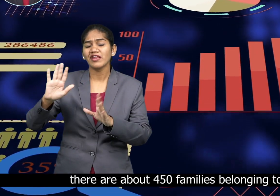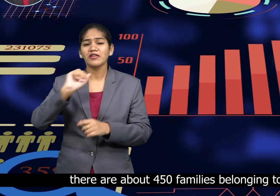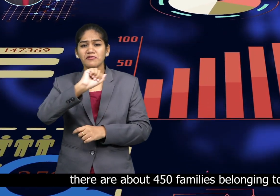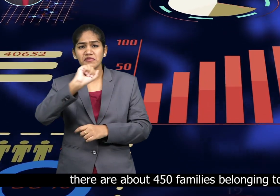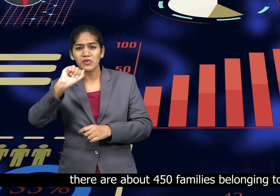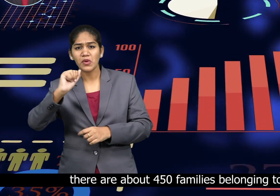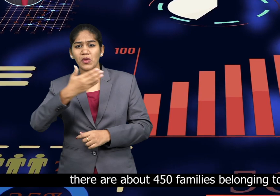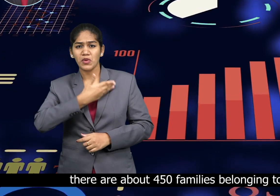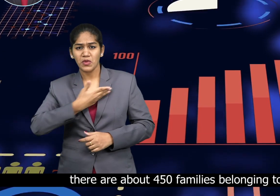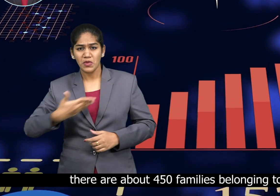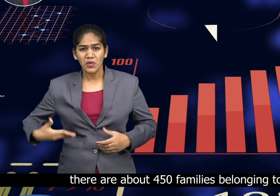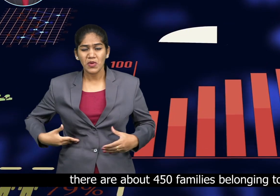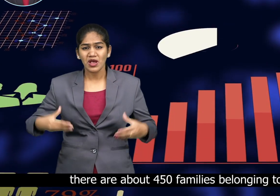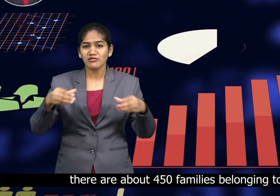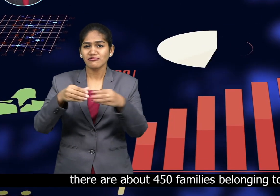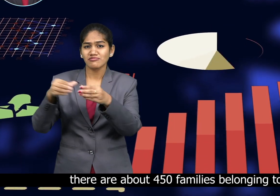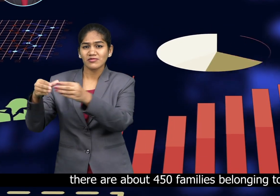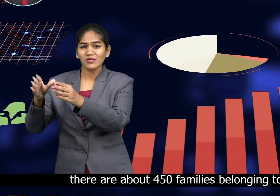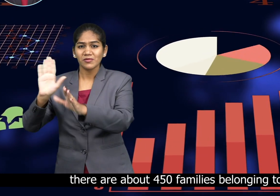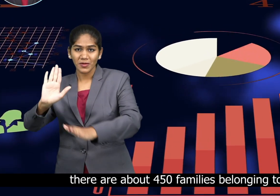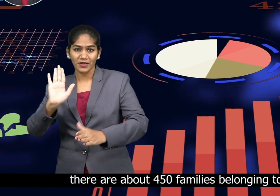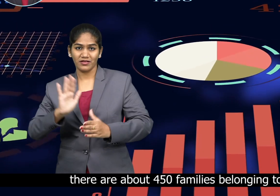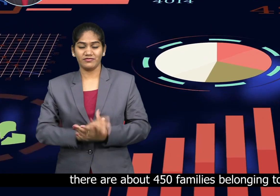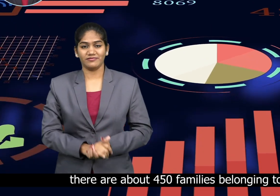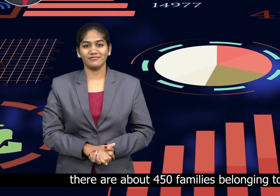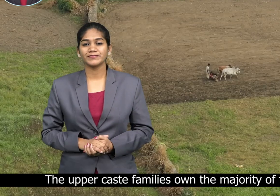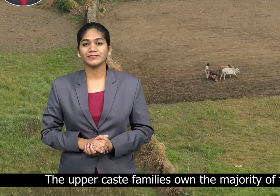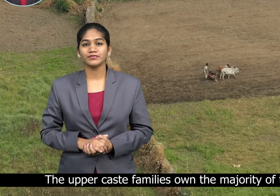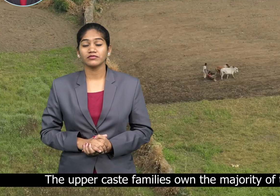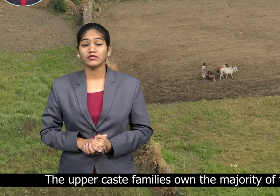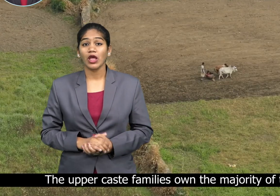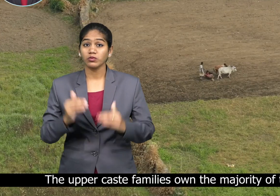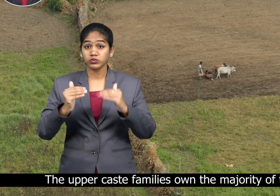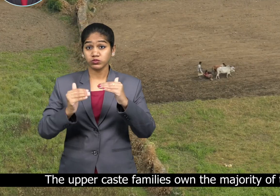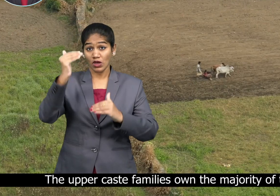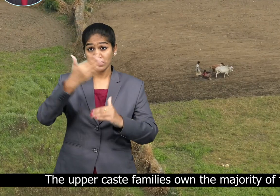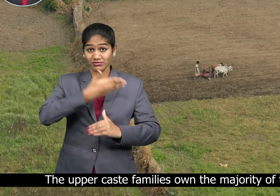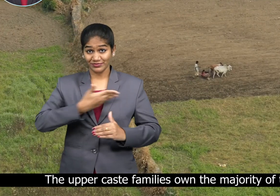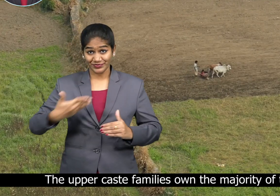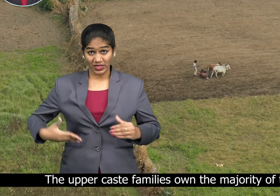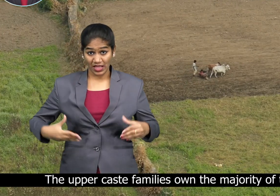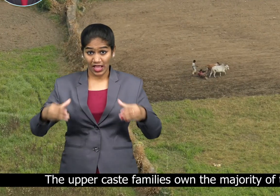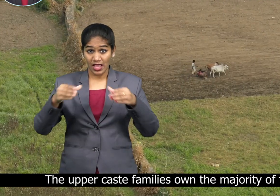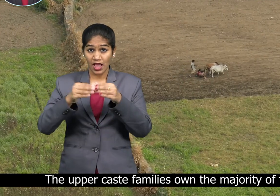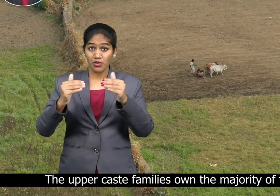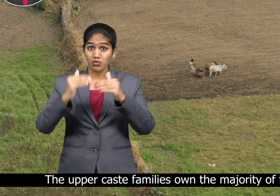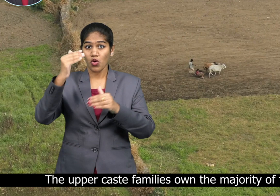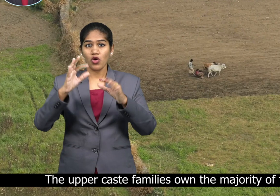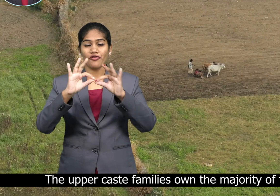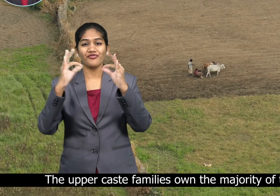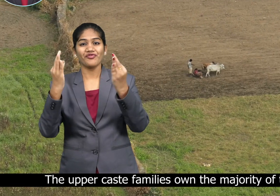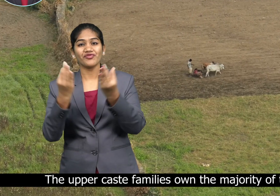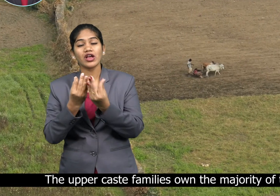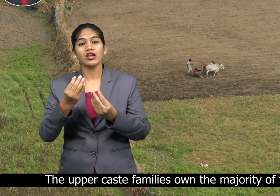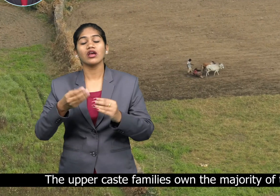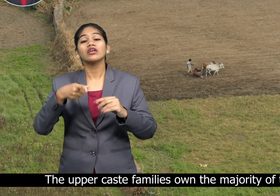The upper caste families own the majority of the land in the